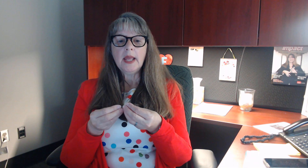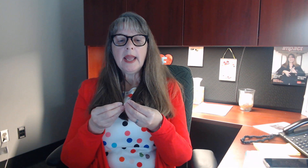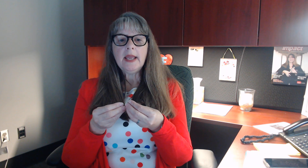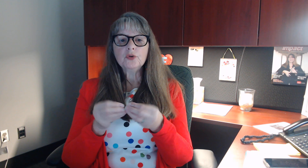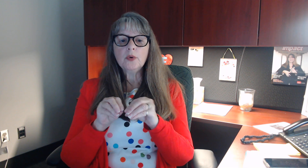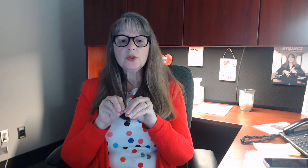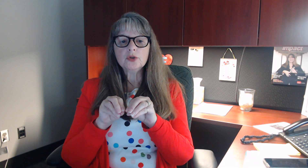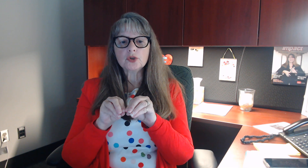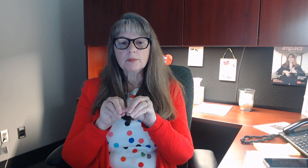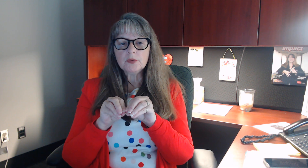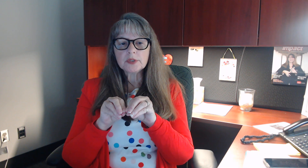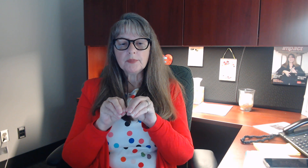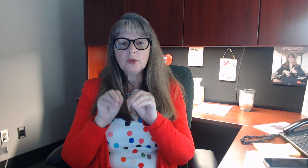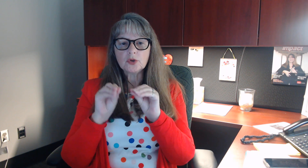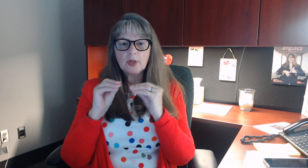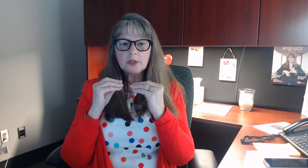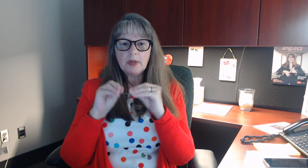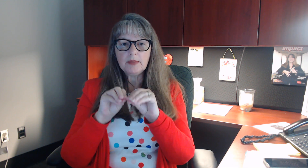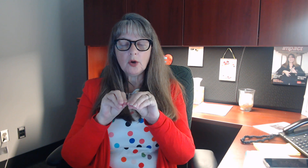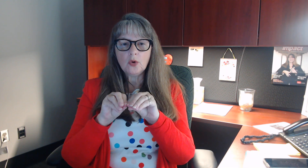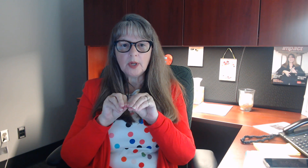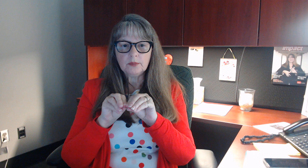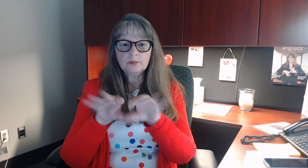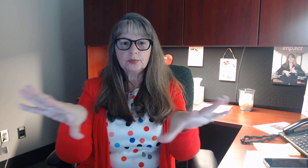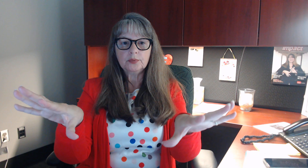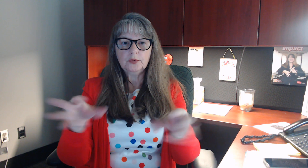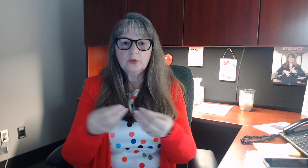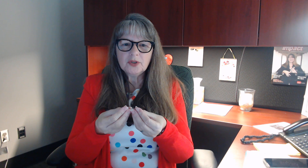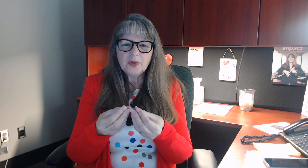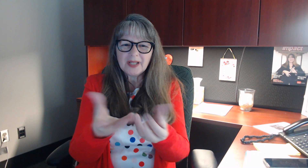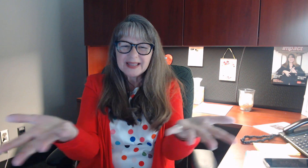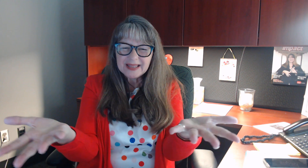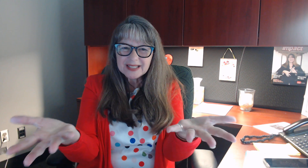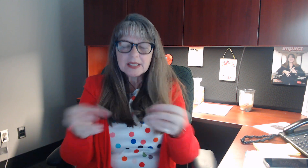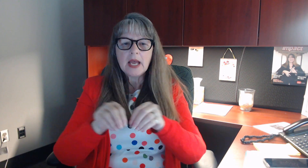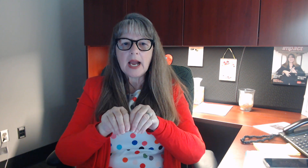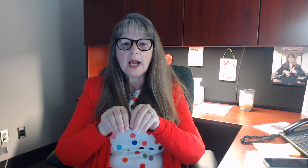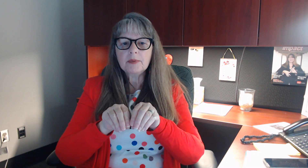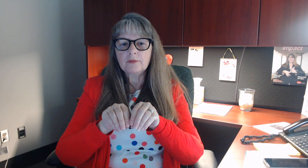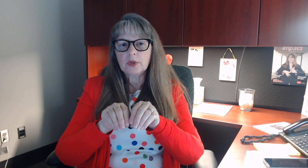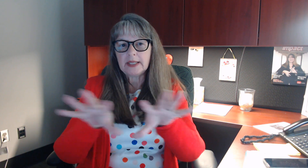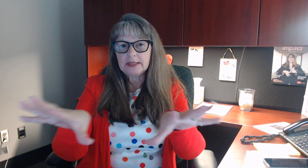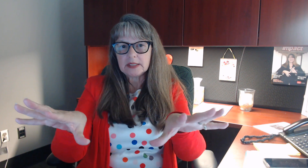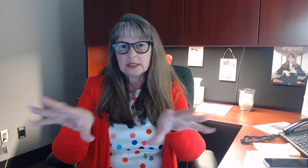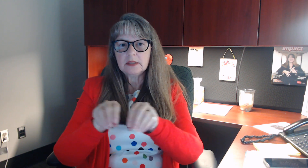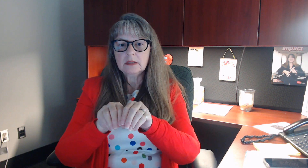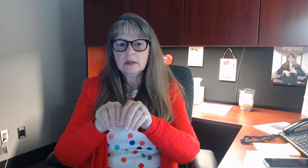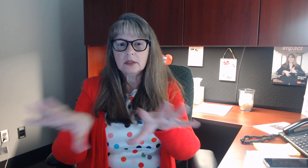If you're going to distribute something, you start out with the baby O, and you could do it like this. I prefer like this. This is